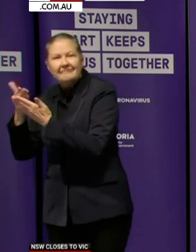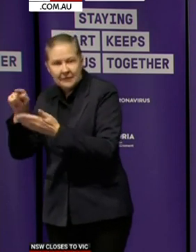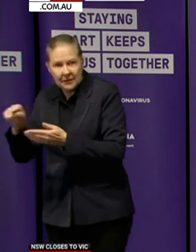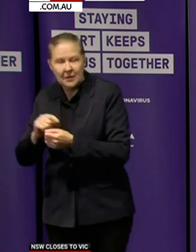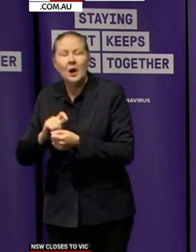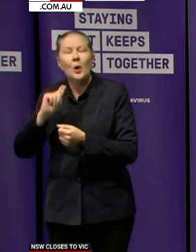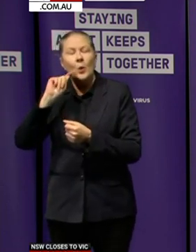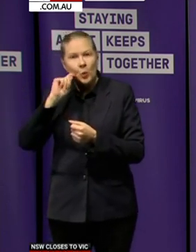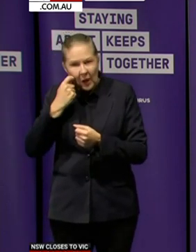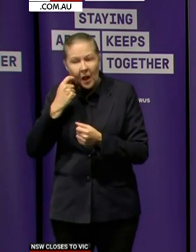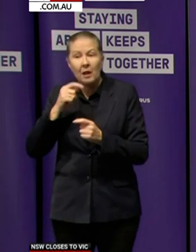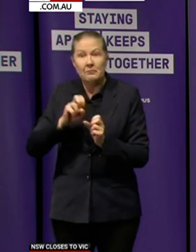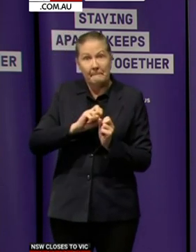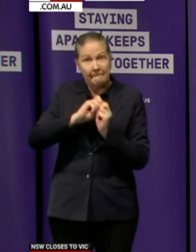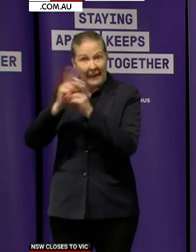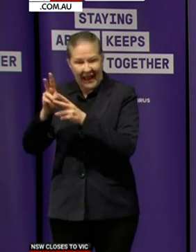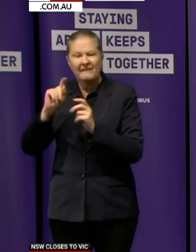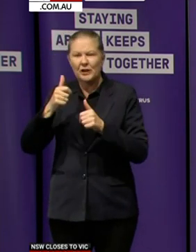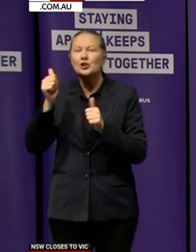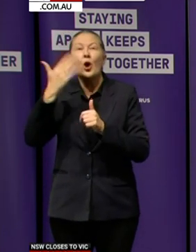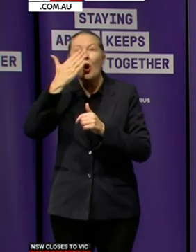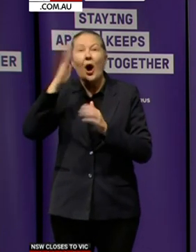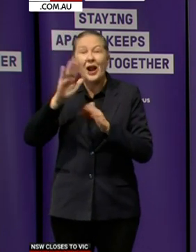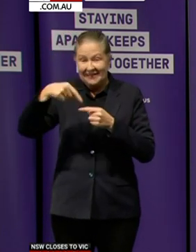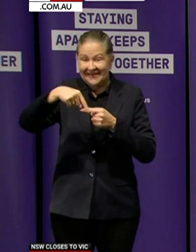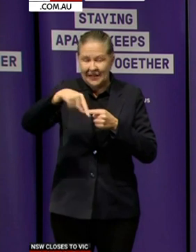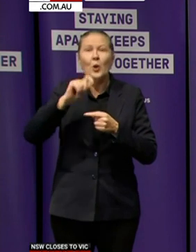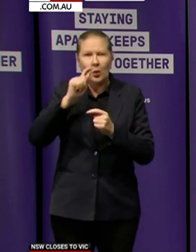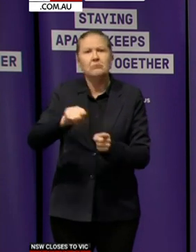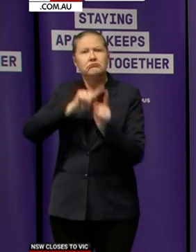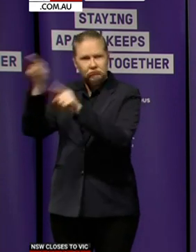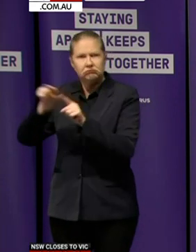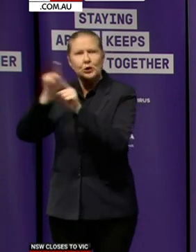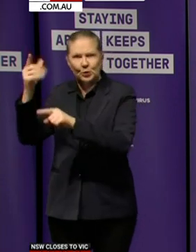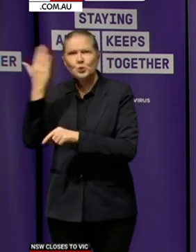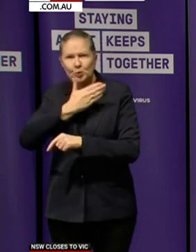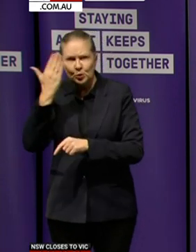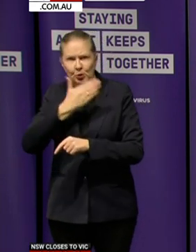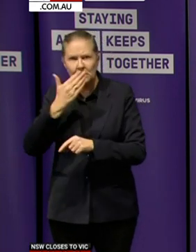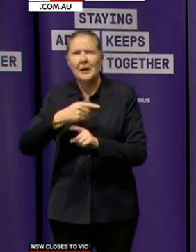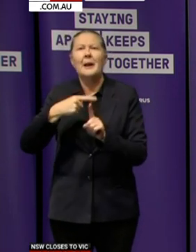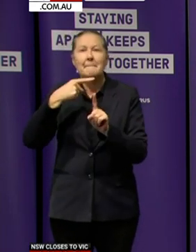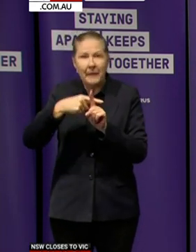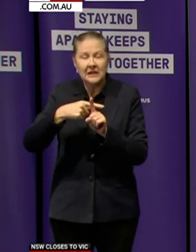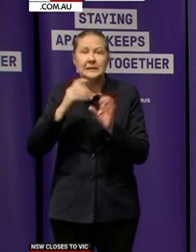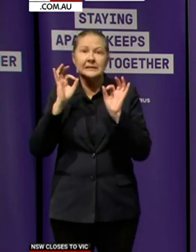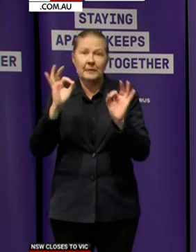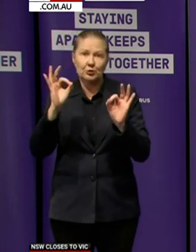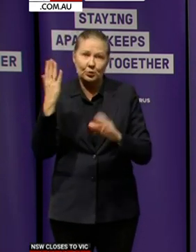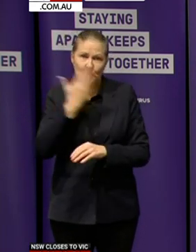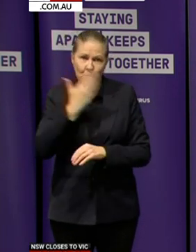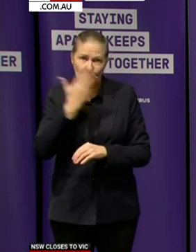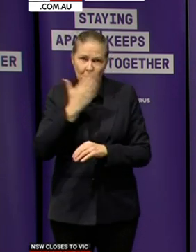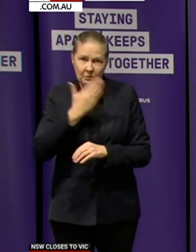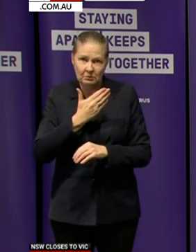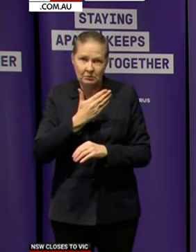will come back from holidays, and there'll be face-to-face programs as per normal from Monday. That is in recognition of